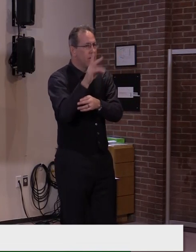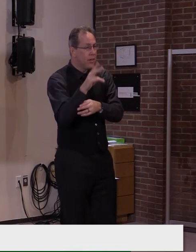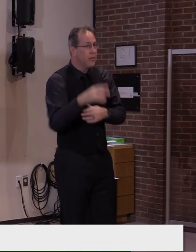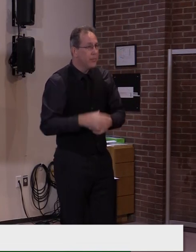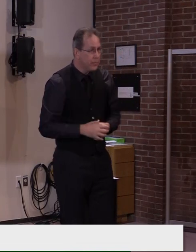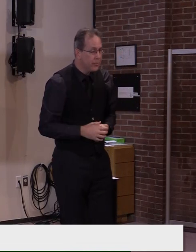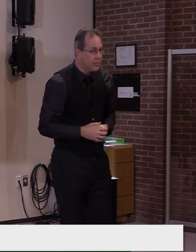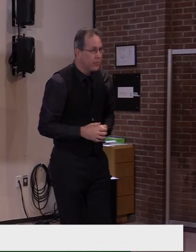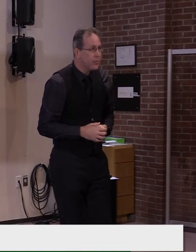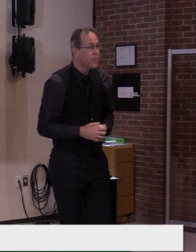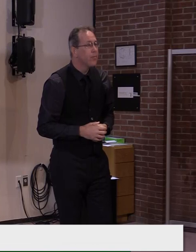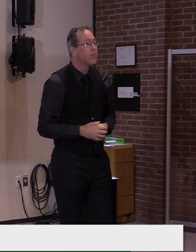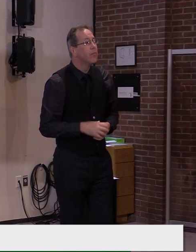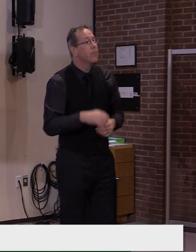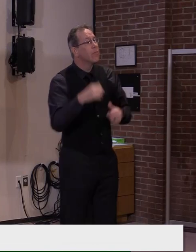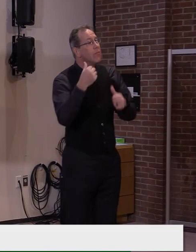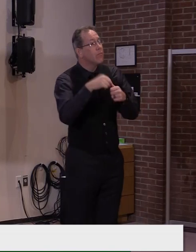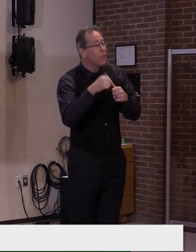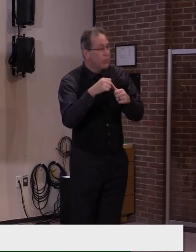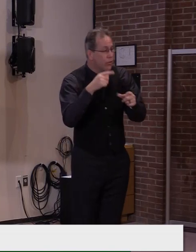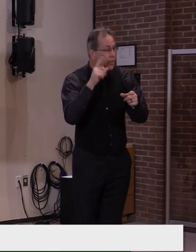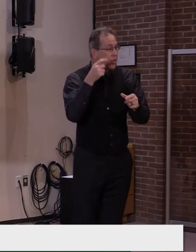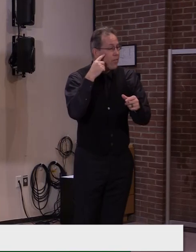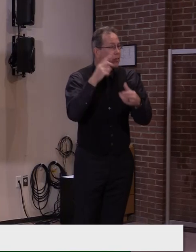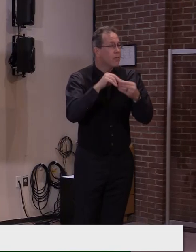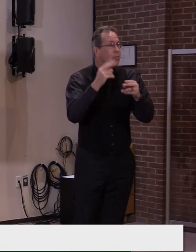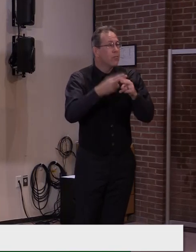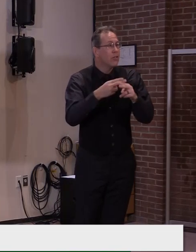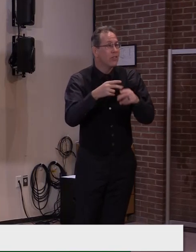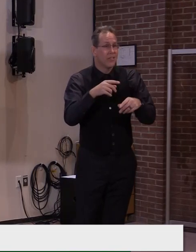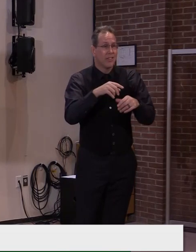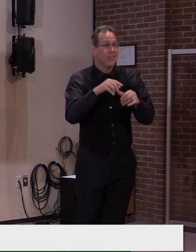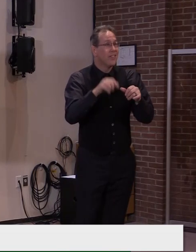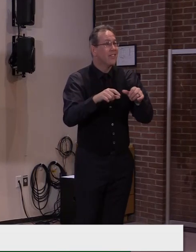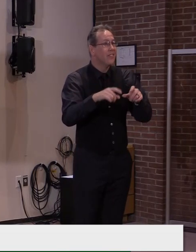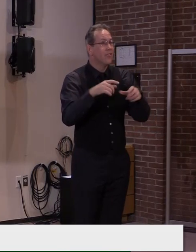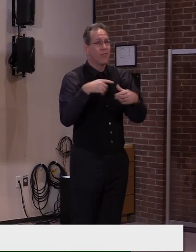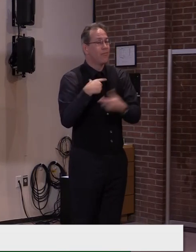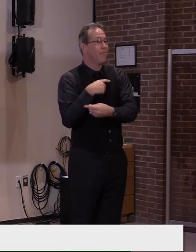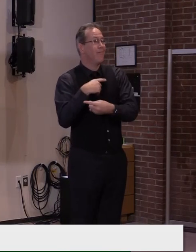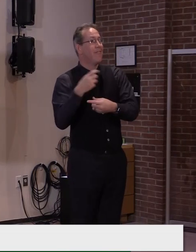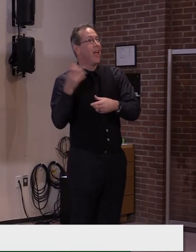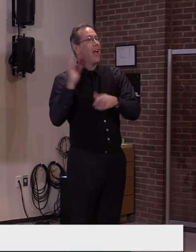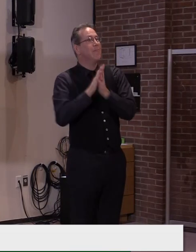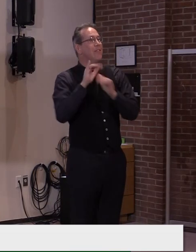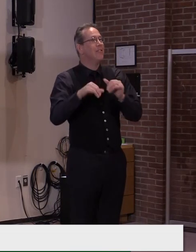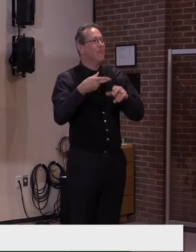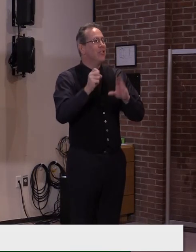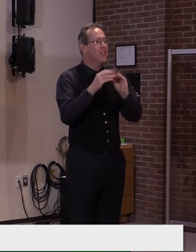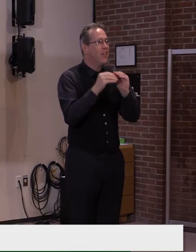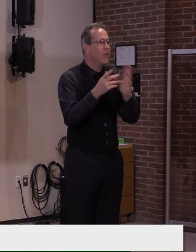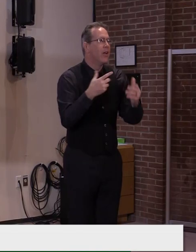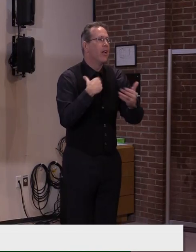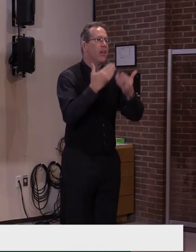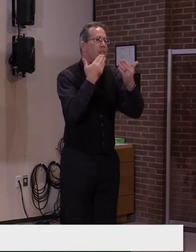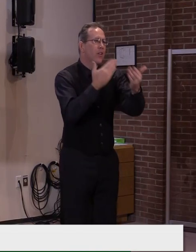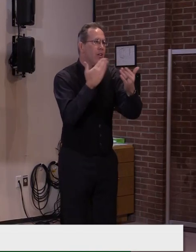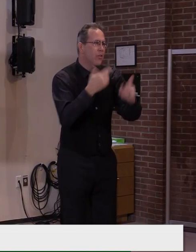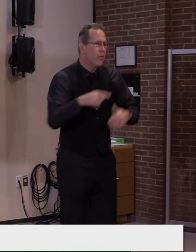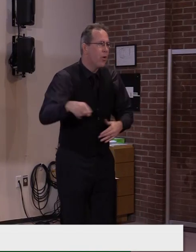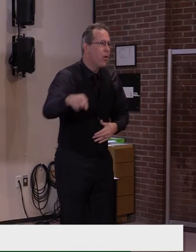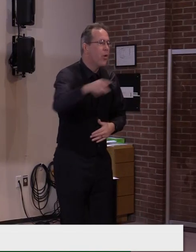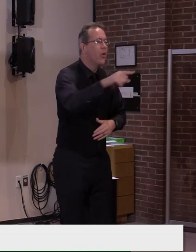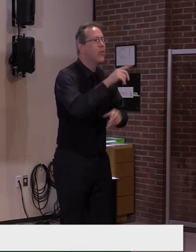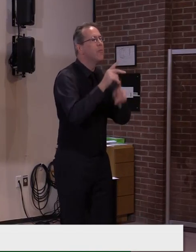I go, I want to deliver a few thank yous. First, to all State of Vermont employees, and particularly to the